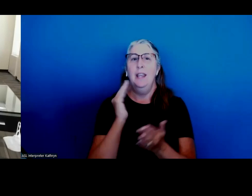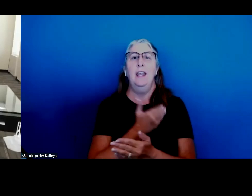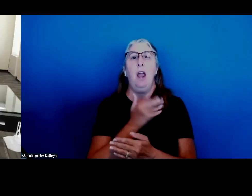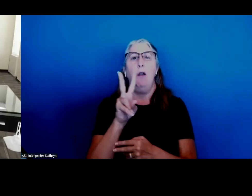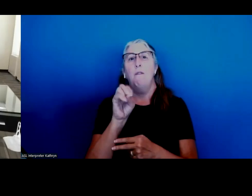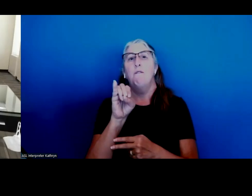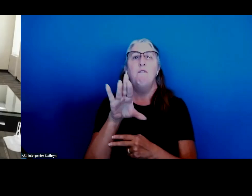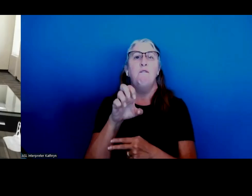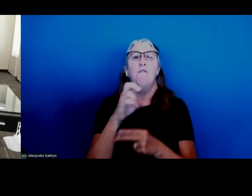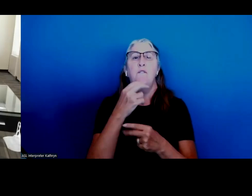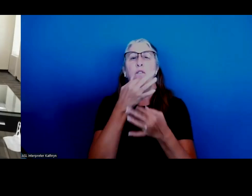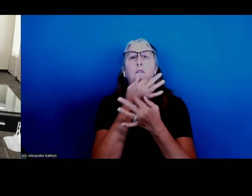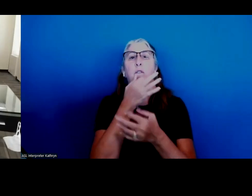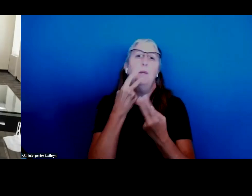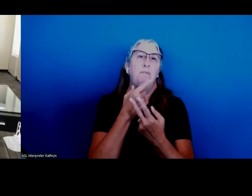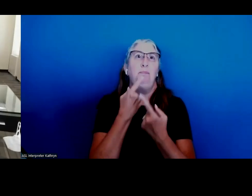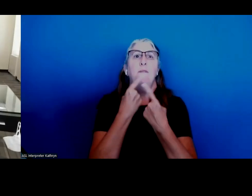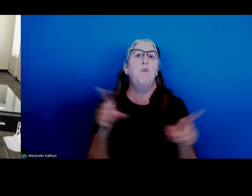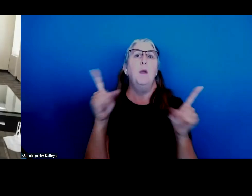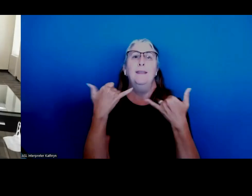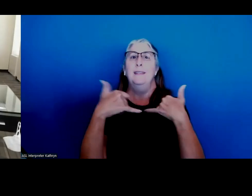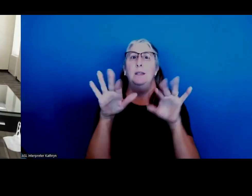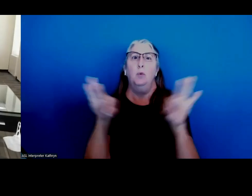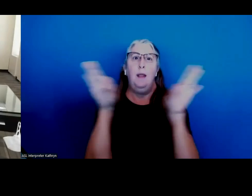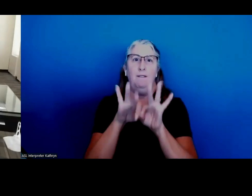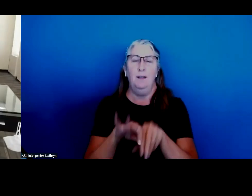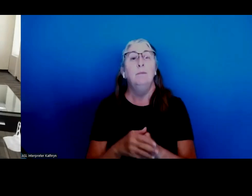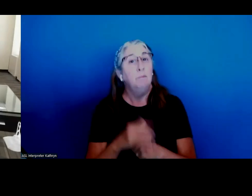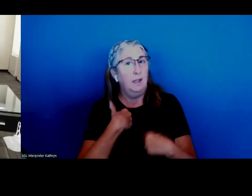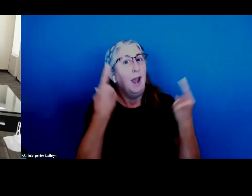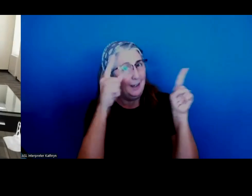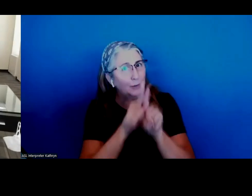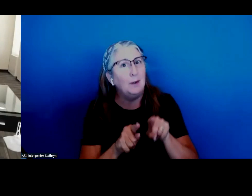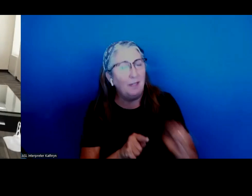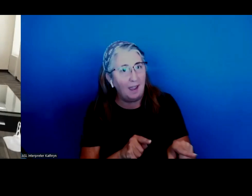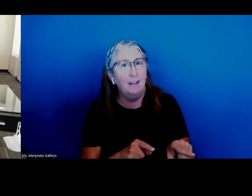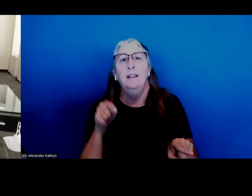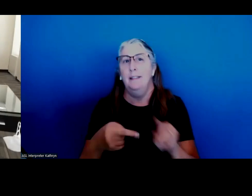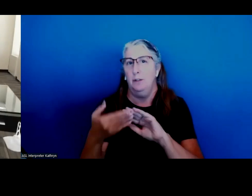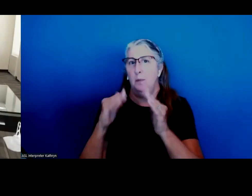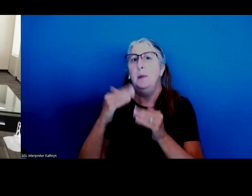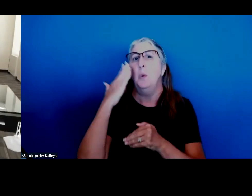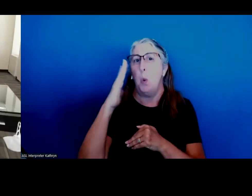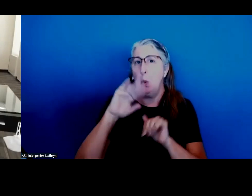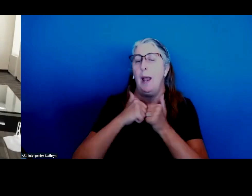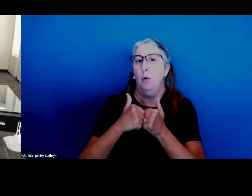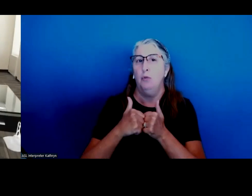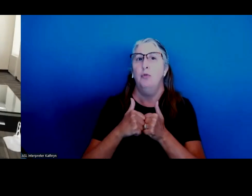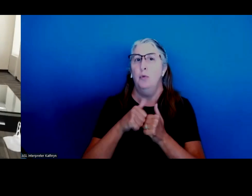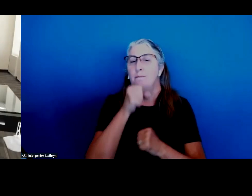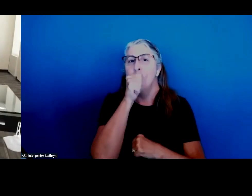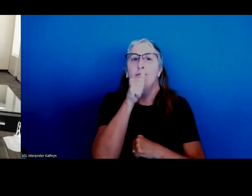is still relevant. So I couldn't agree more. This is a community that knows how to stand and fight. And you have